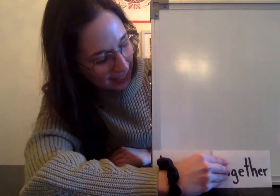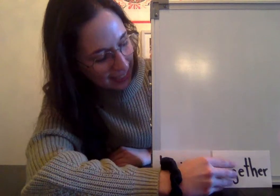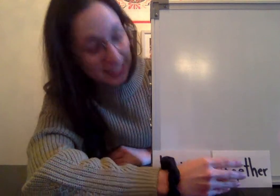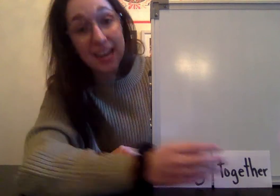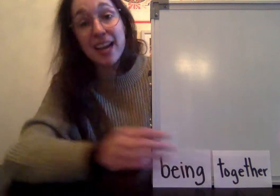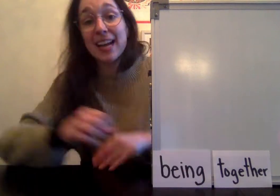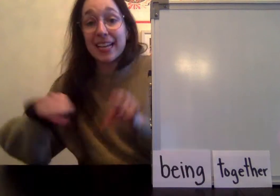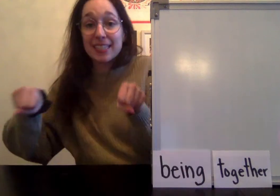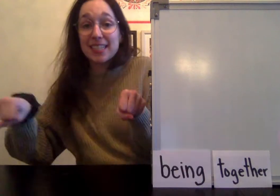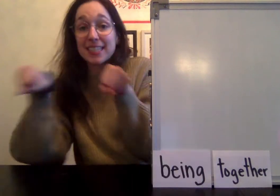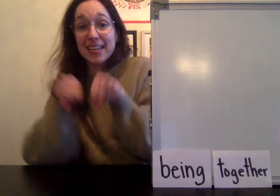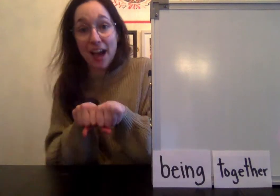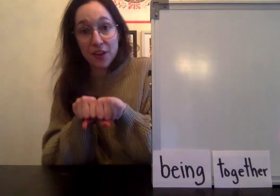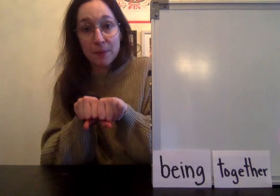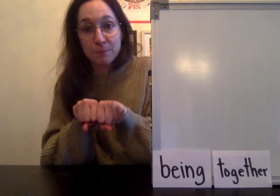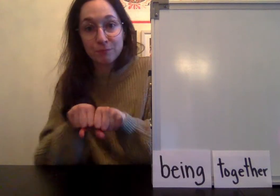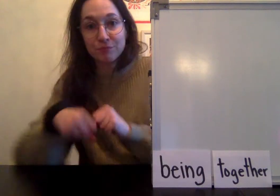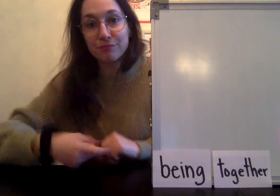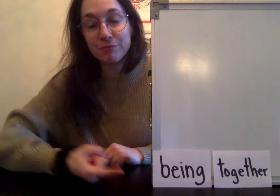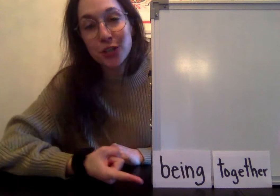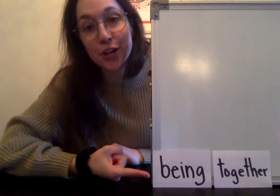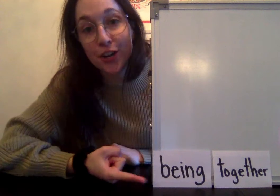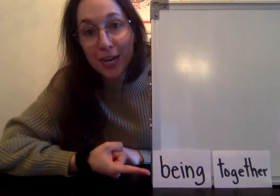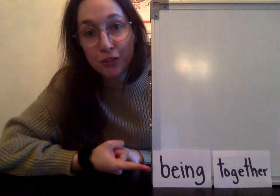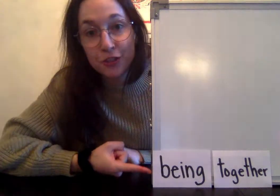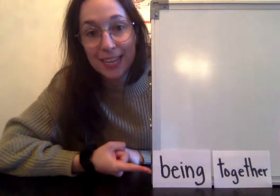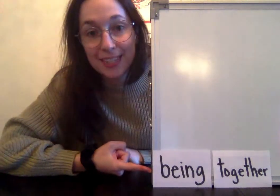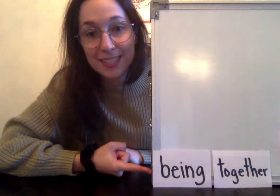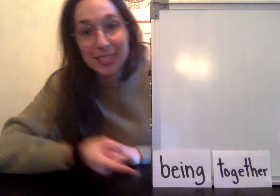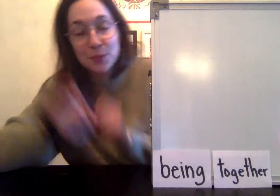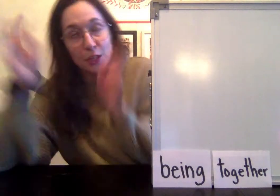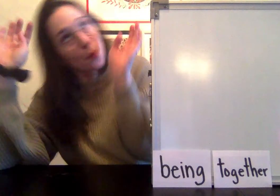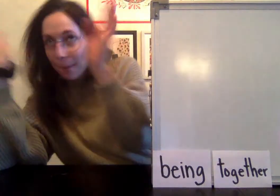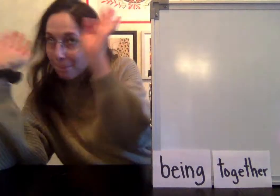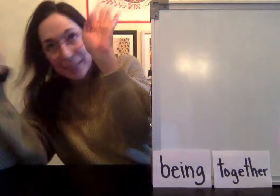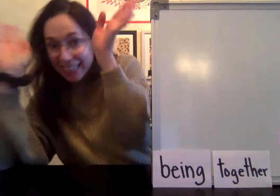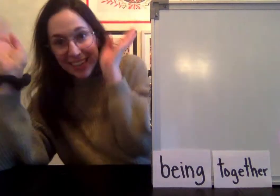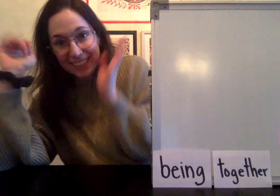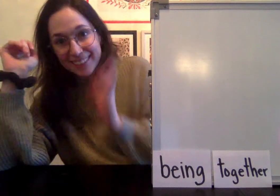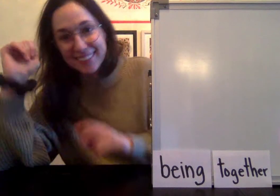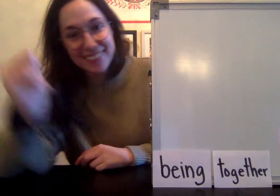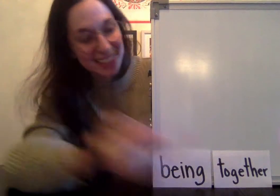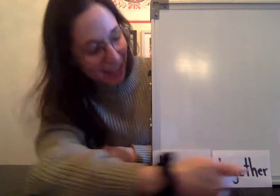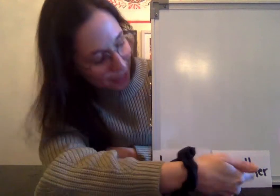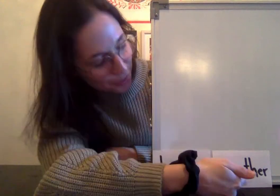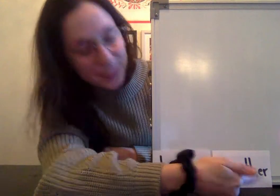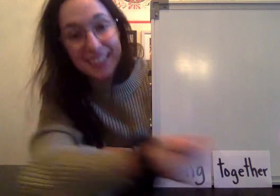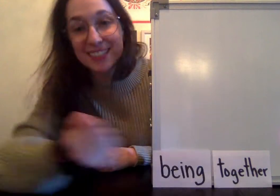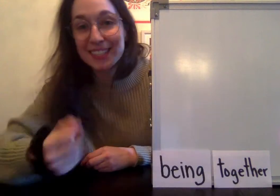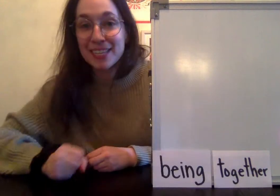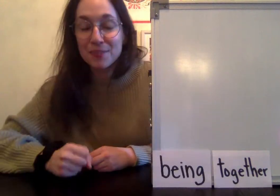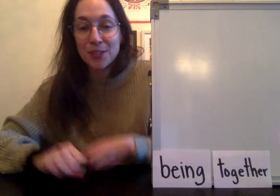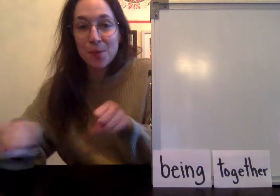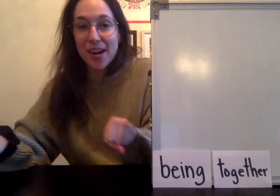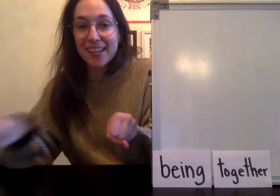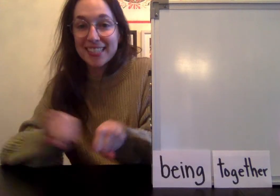sentences is together. You're going to write two sentences with the word being and two sentences with the word